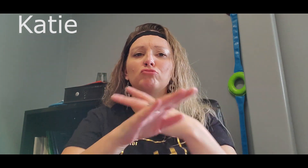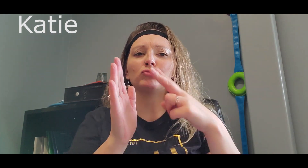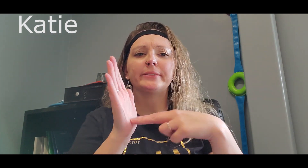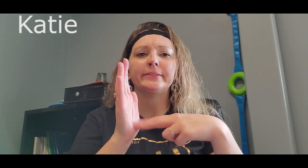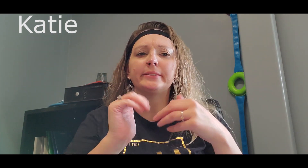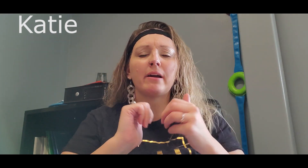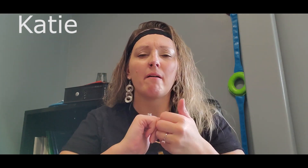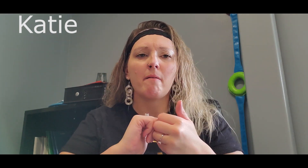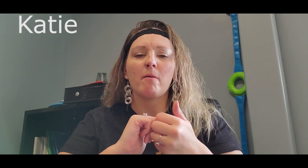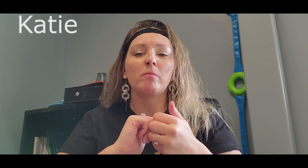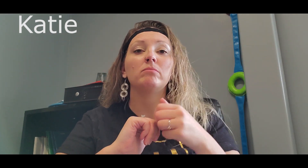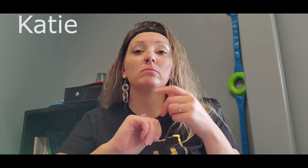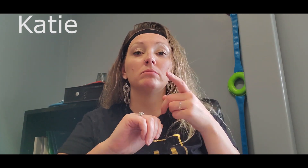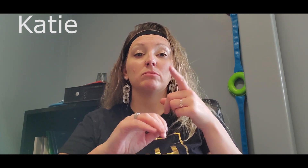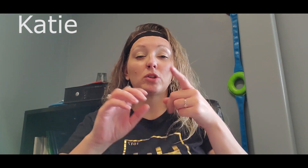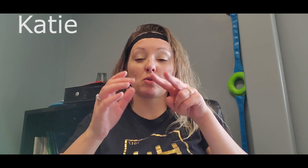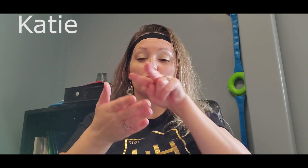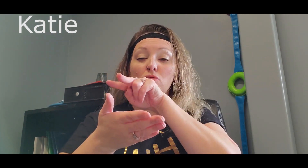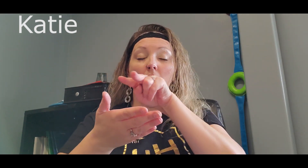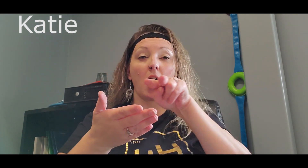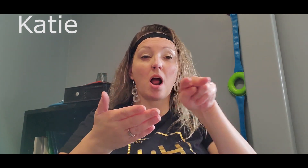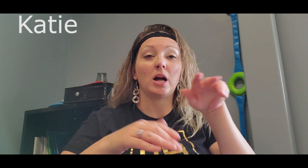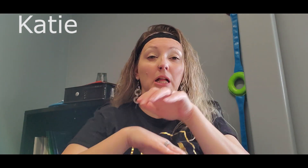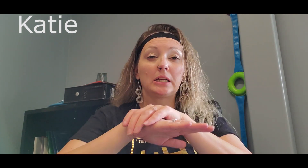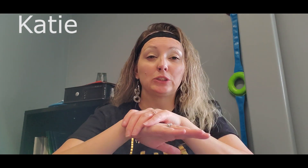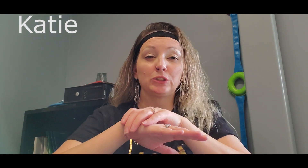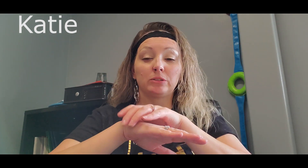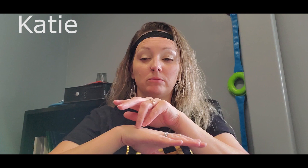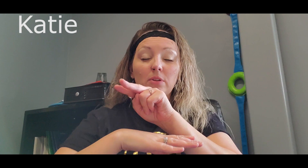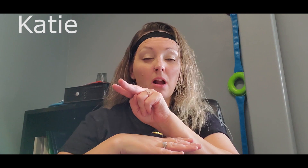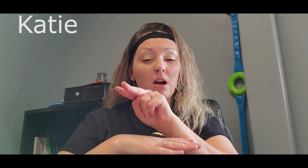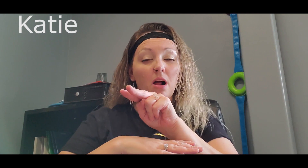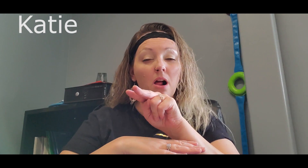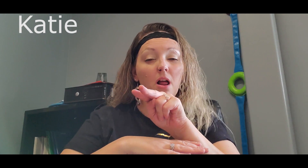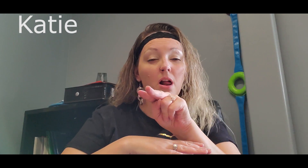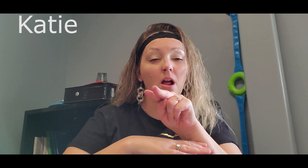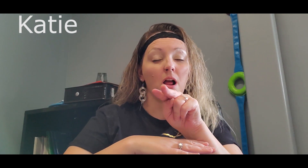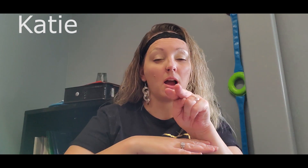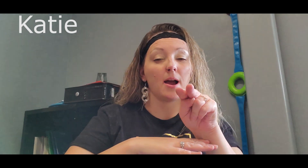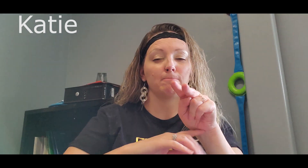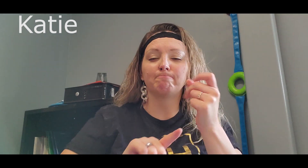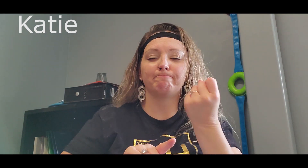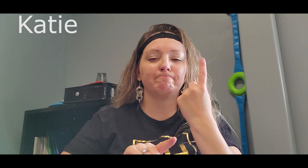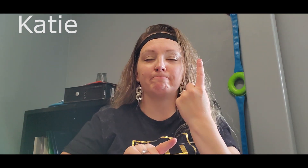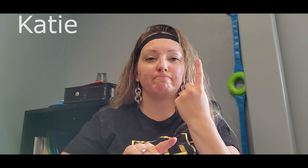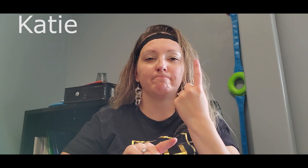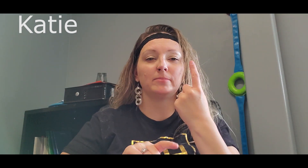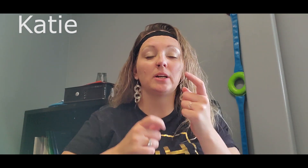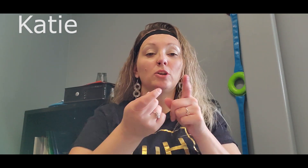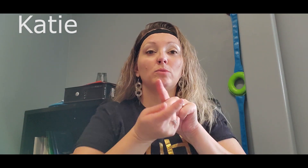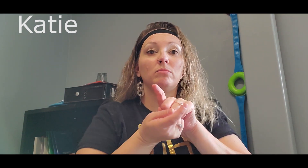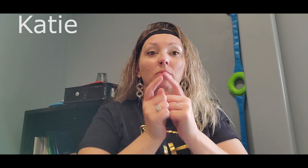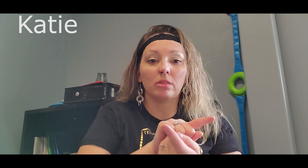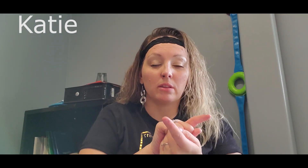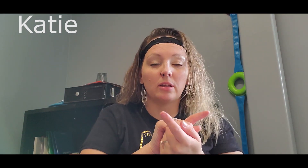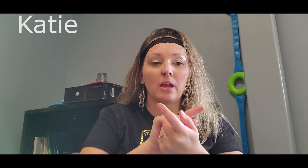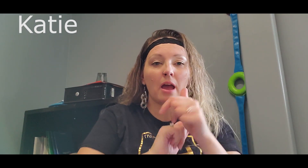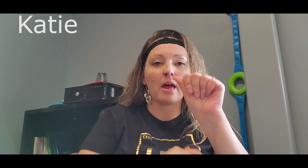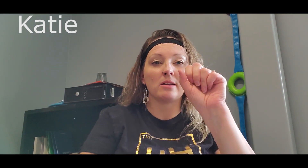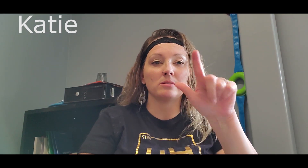It's going to help improve the reading skills. If you read it in English and it's not clear, then you're able to translate